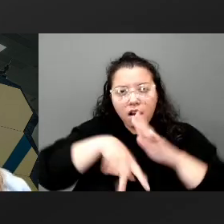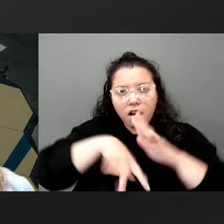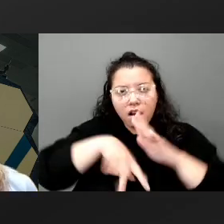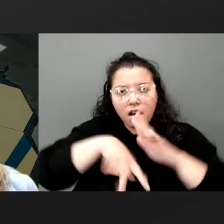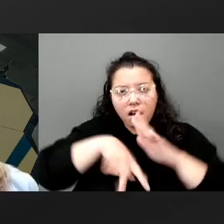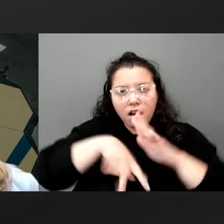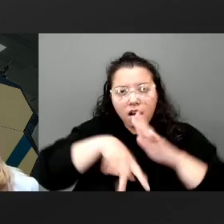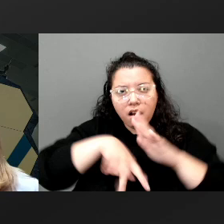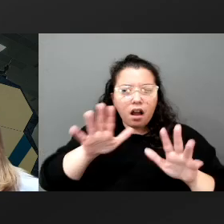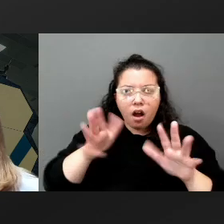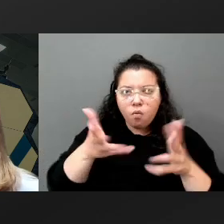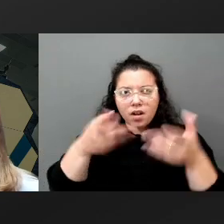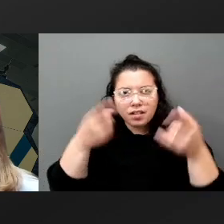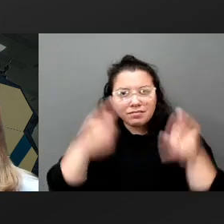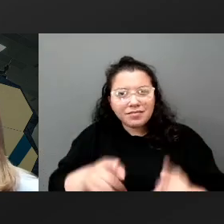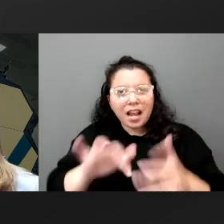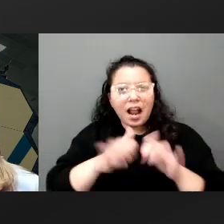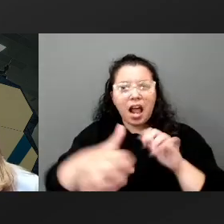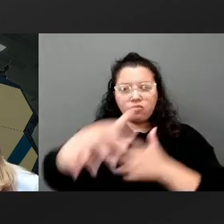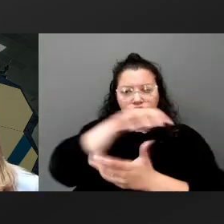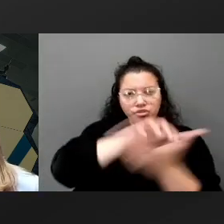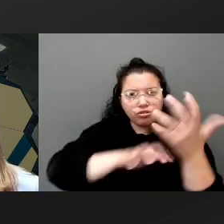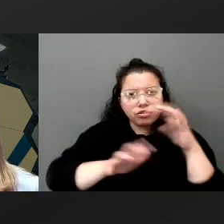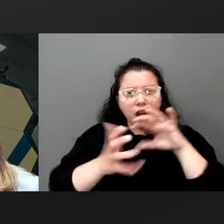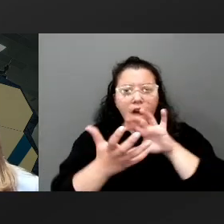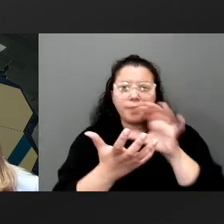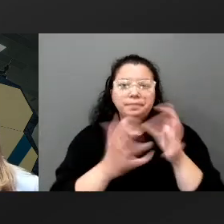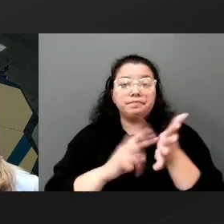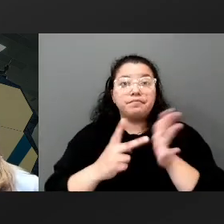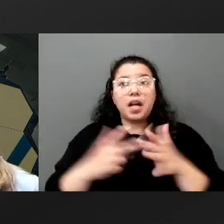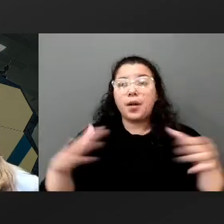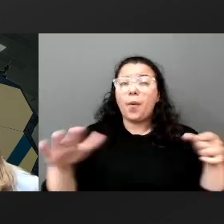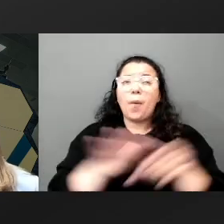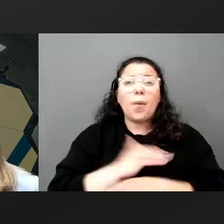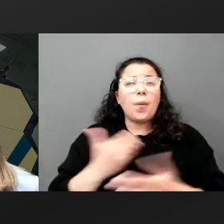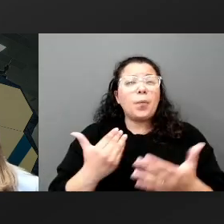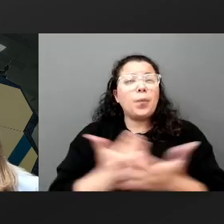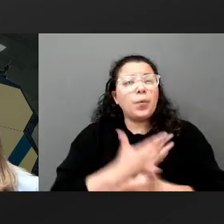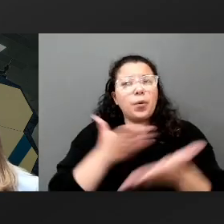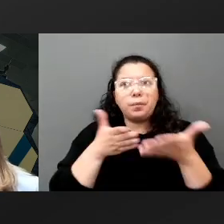new world of study ahead of us.